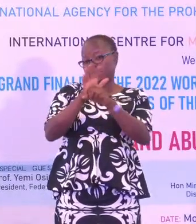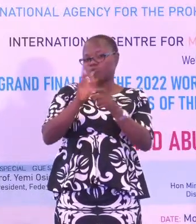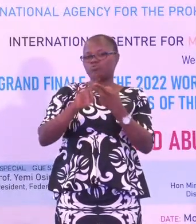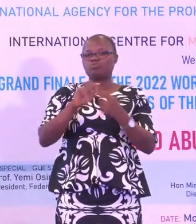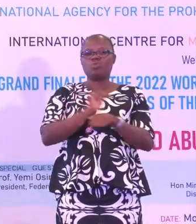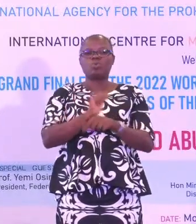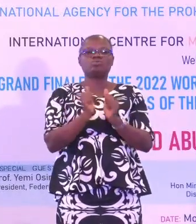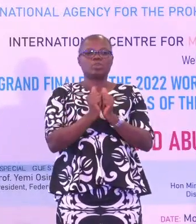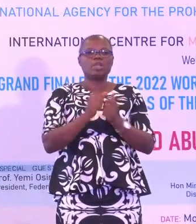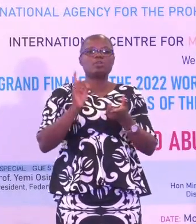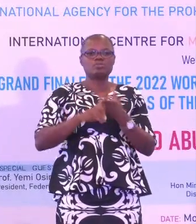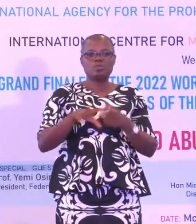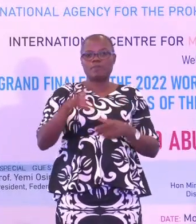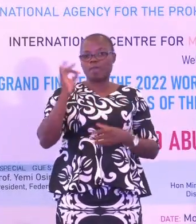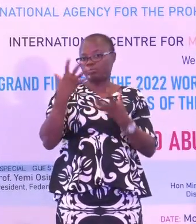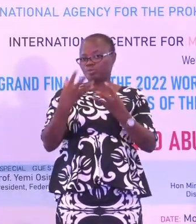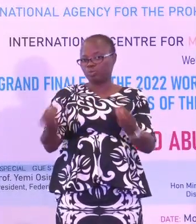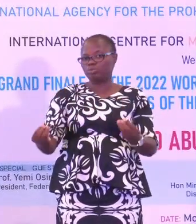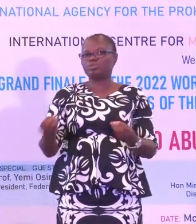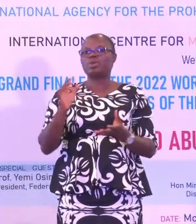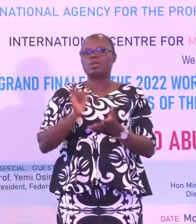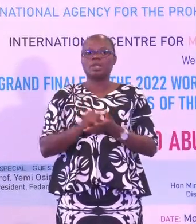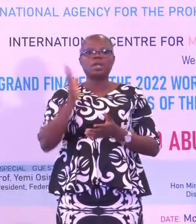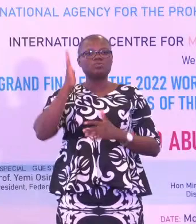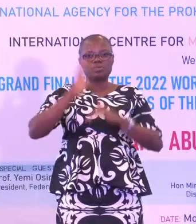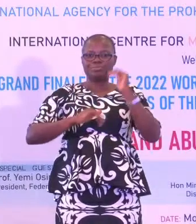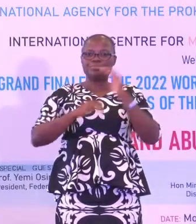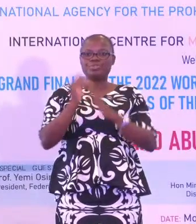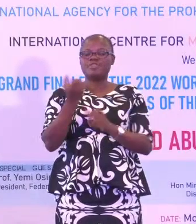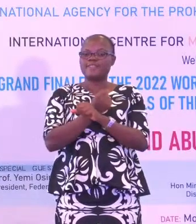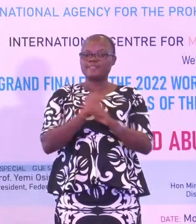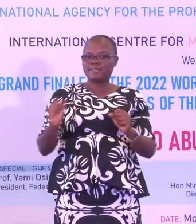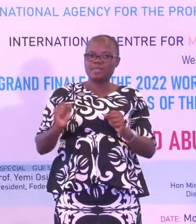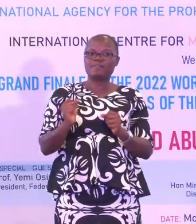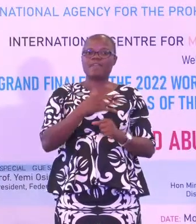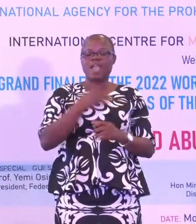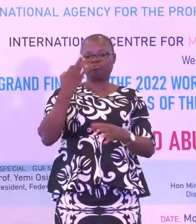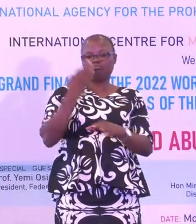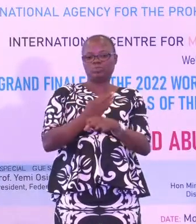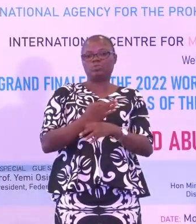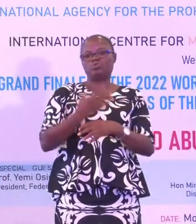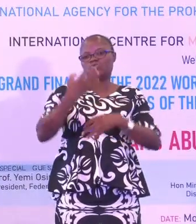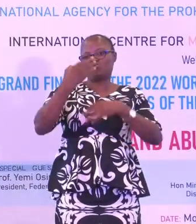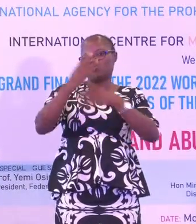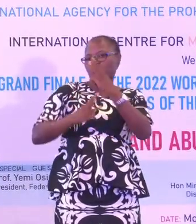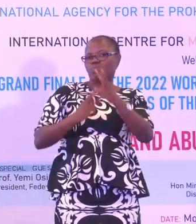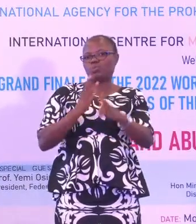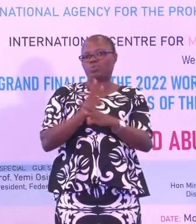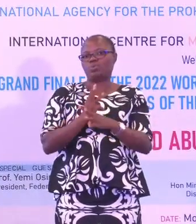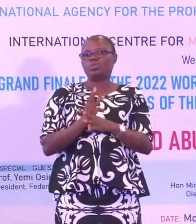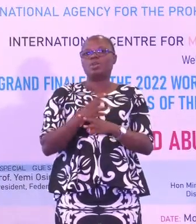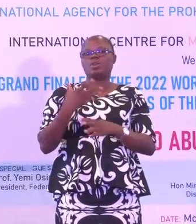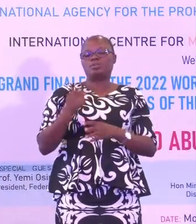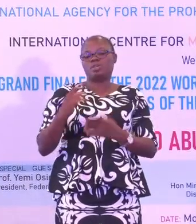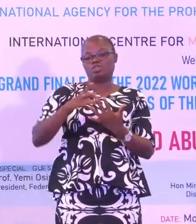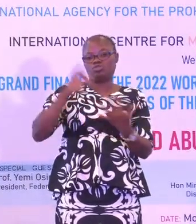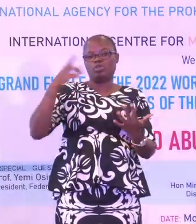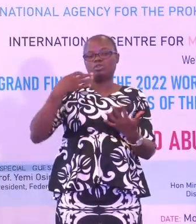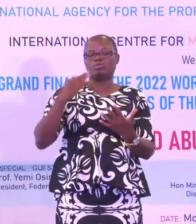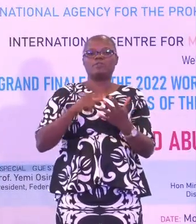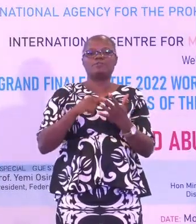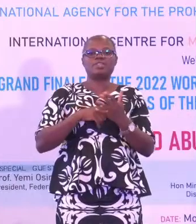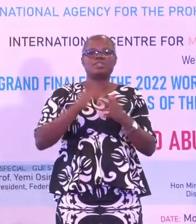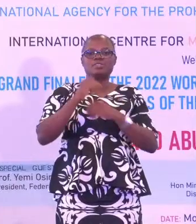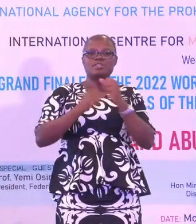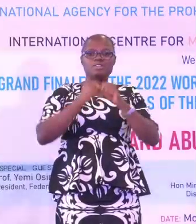together in finding solutions that will build a safer and just world. The choice of this year's theme,